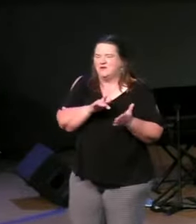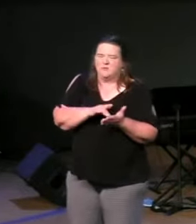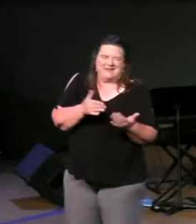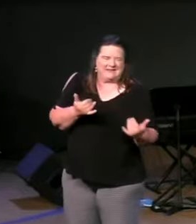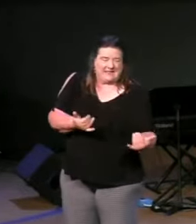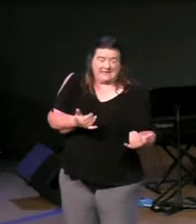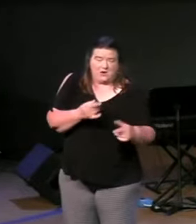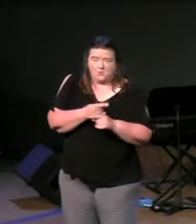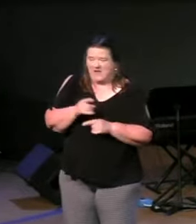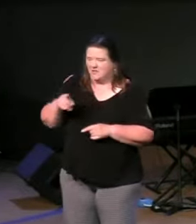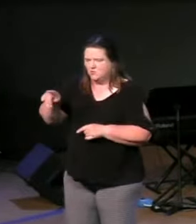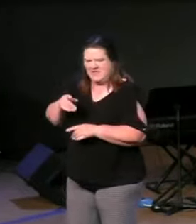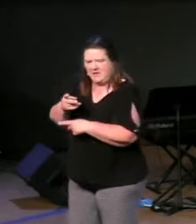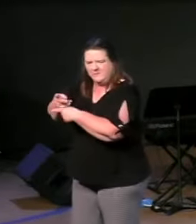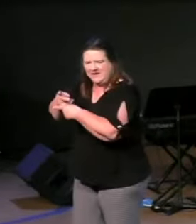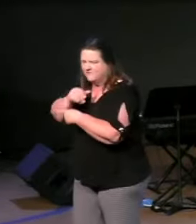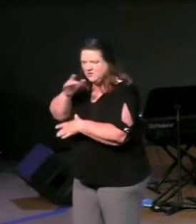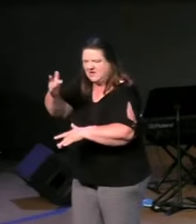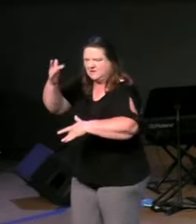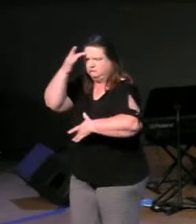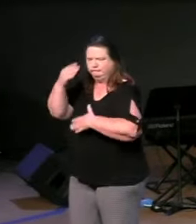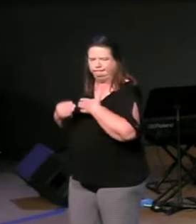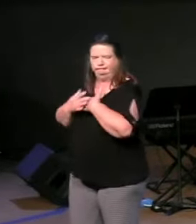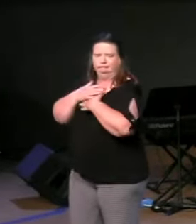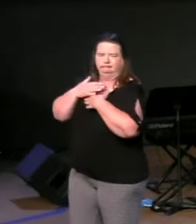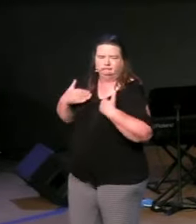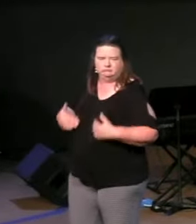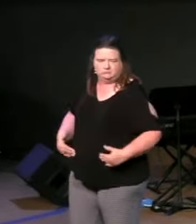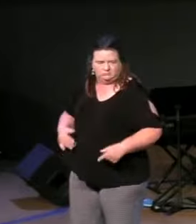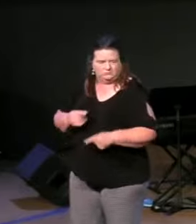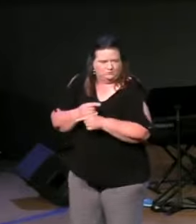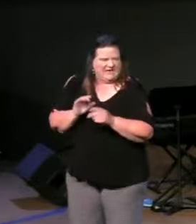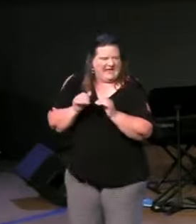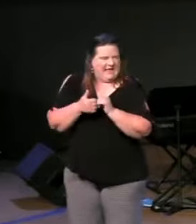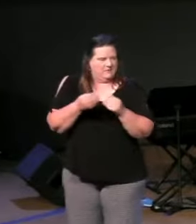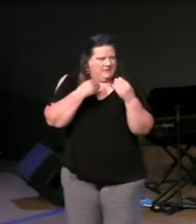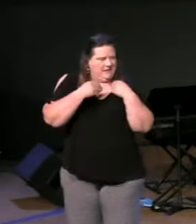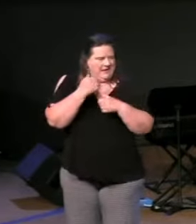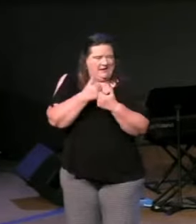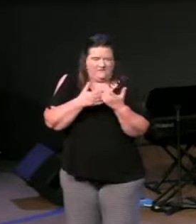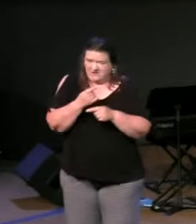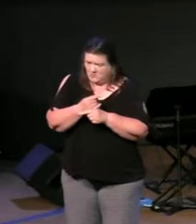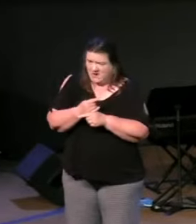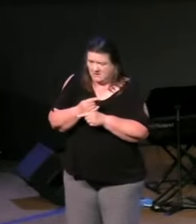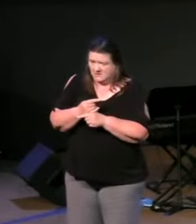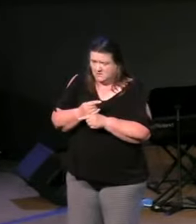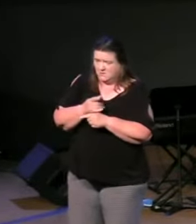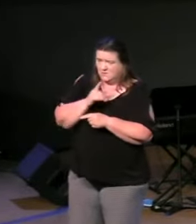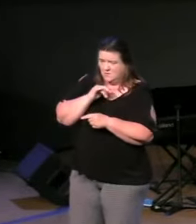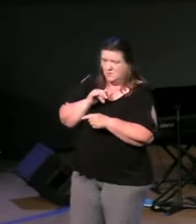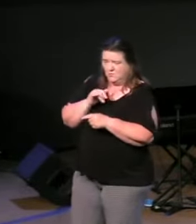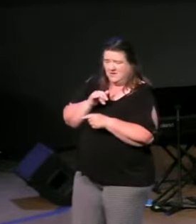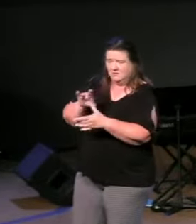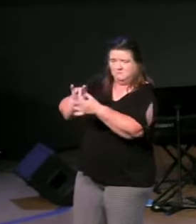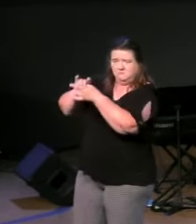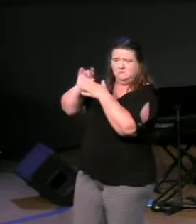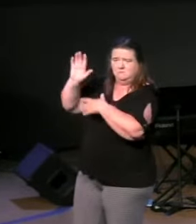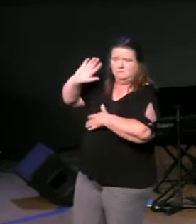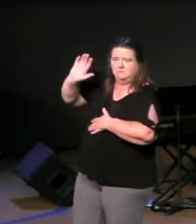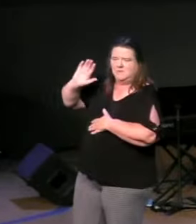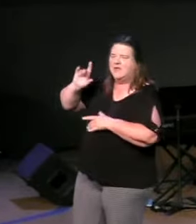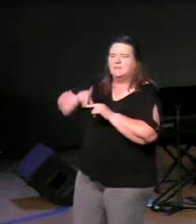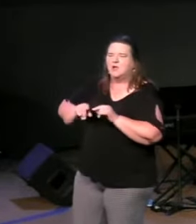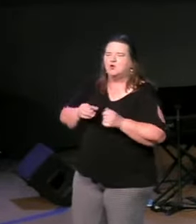so they had to be extra careful about what they ate, how they ate, and so on and so forth. They really couldn't just go down the street and eat McDonald's.